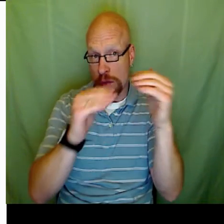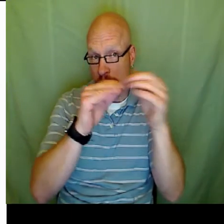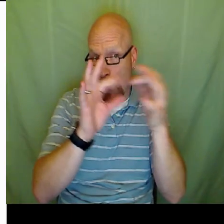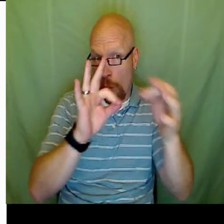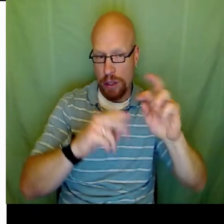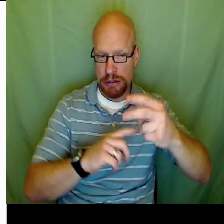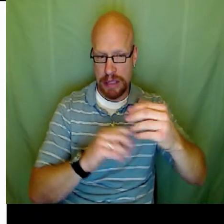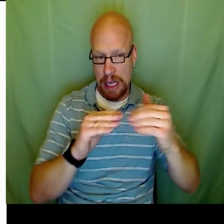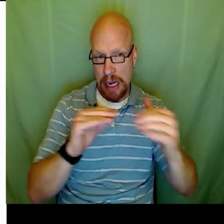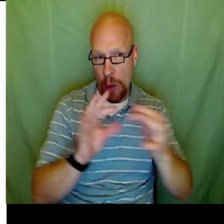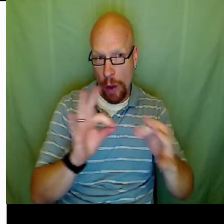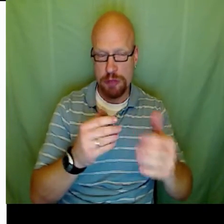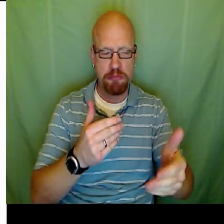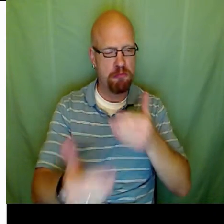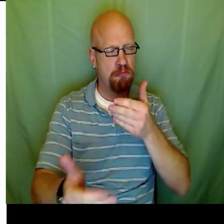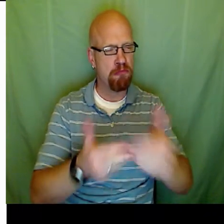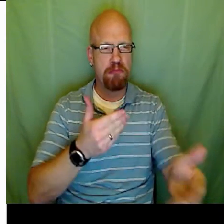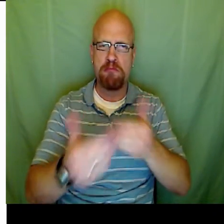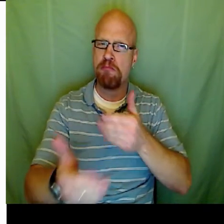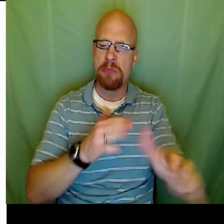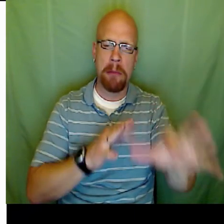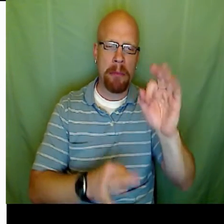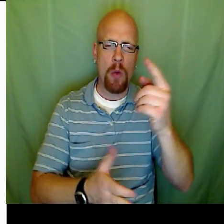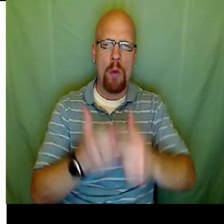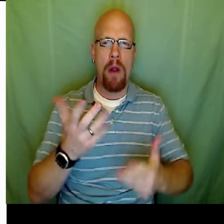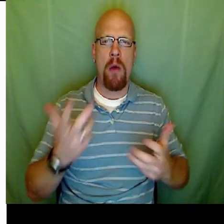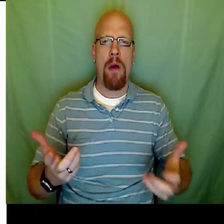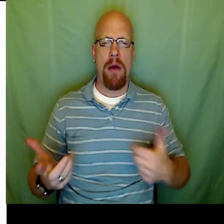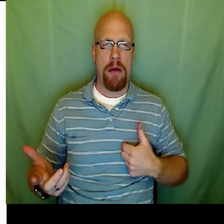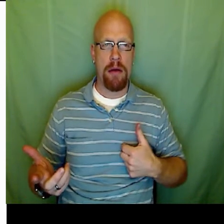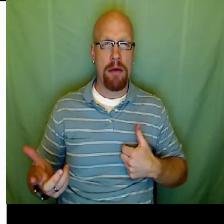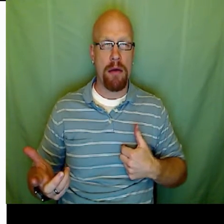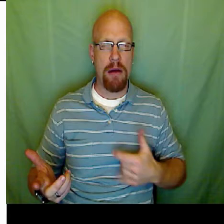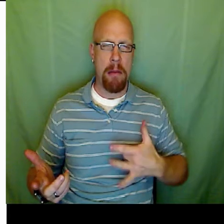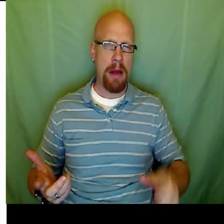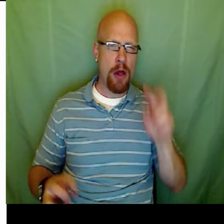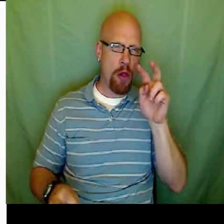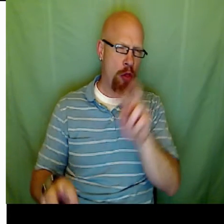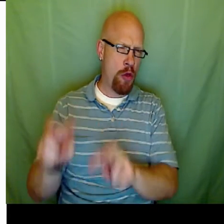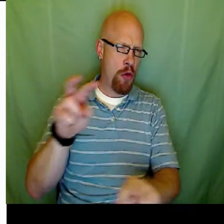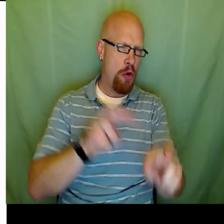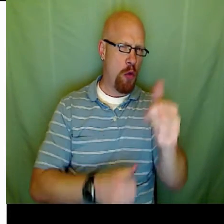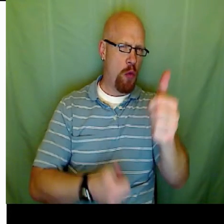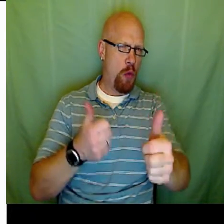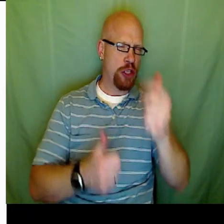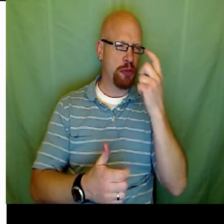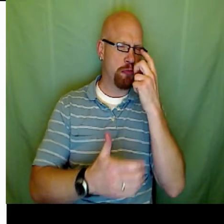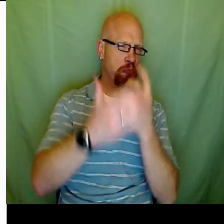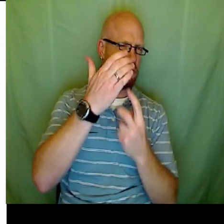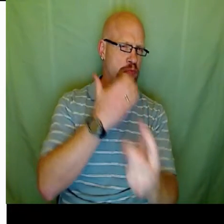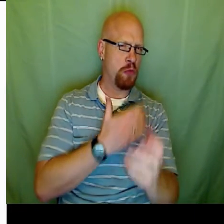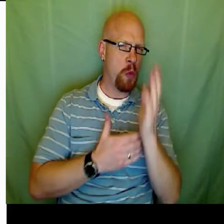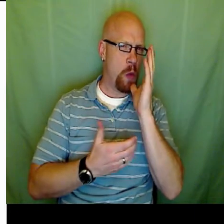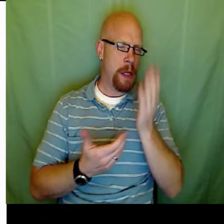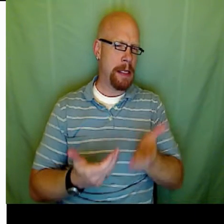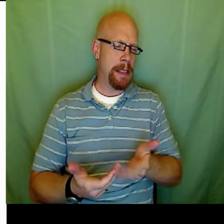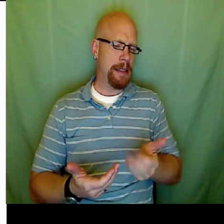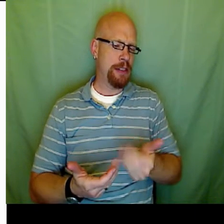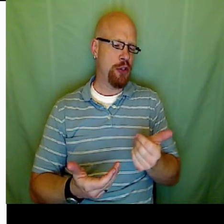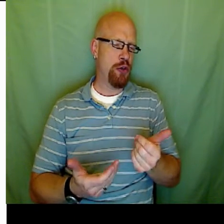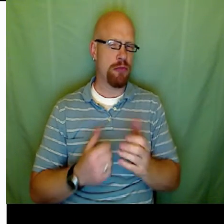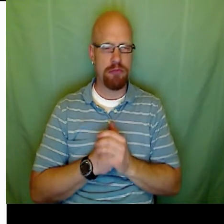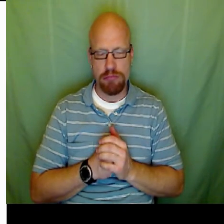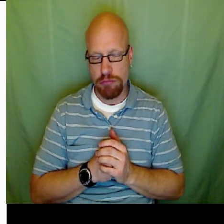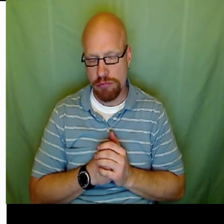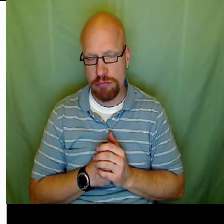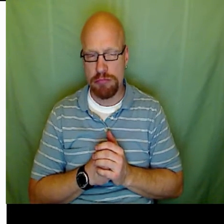matter. I can use the first equation or the second equation. That doesn't matter either. I have to make the decisions.